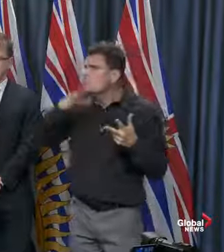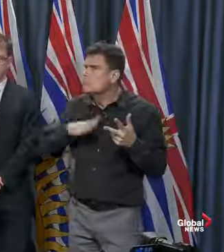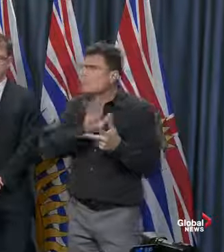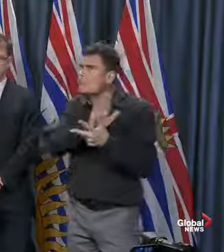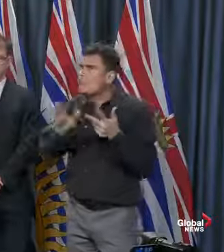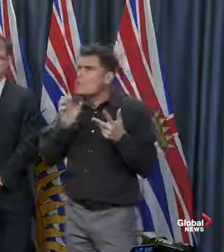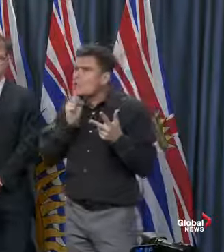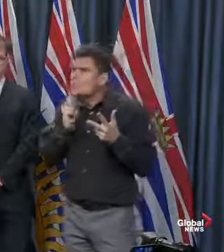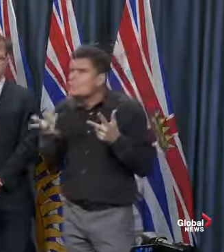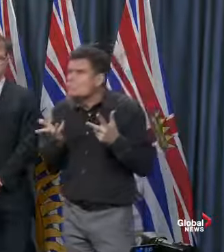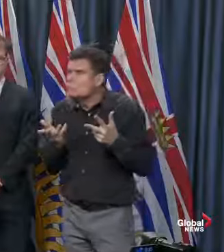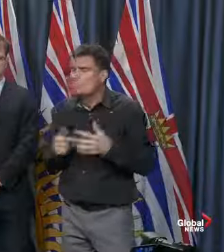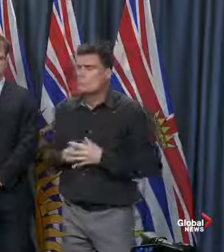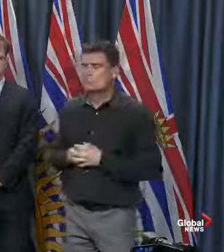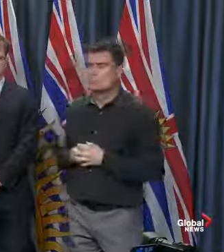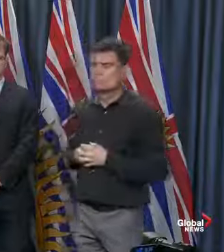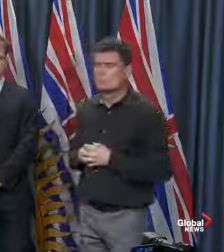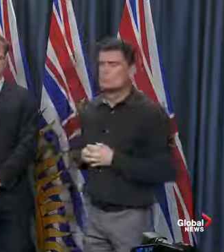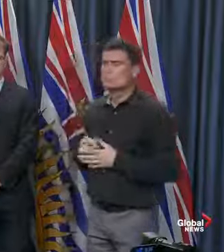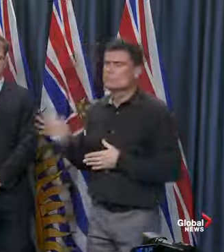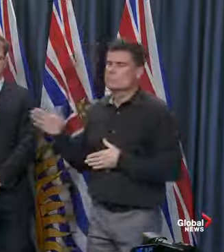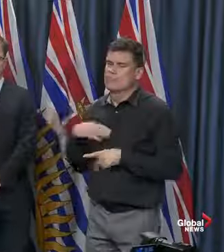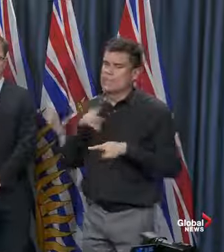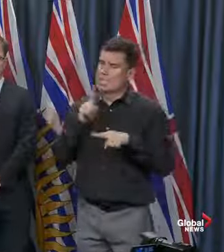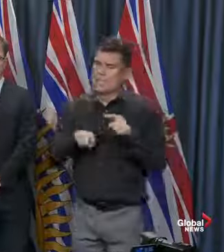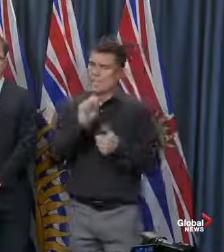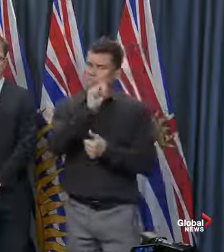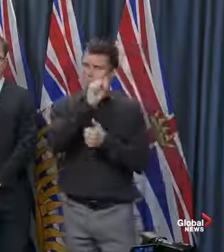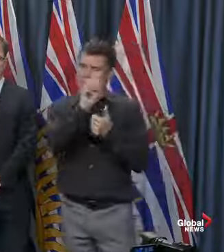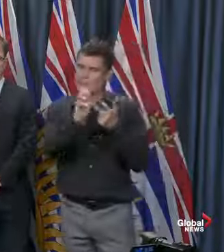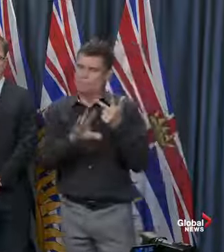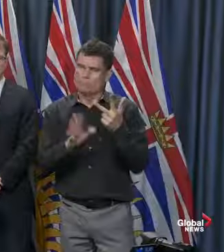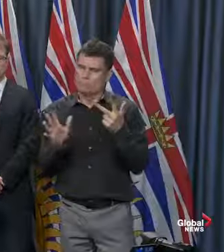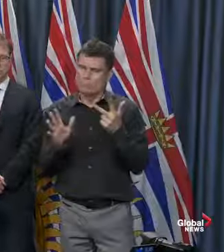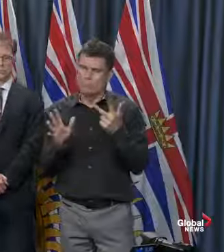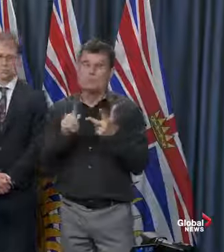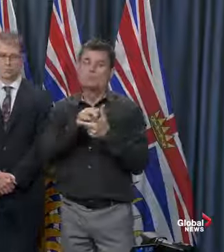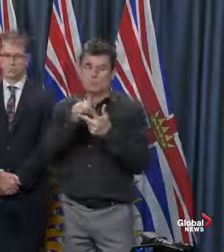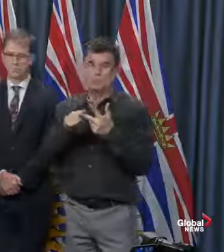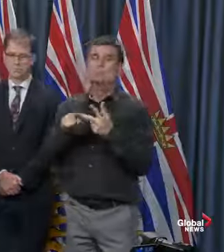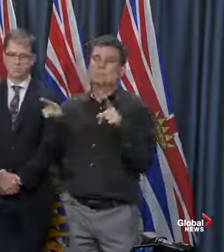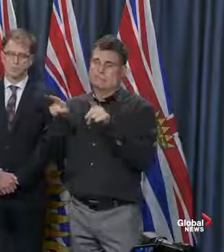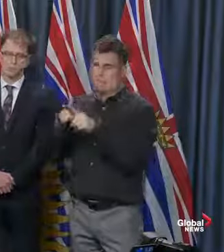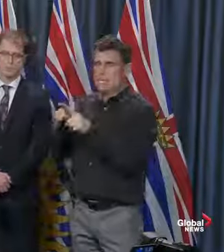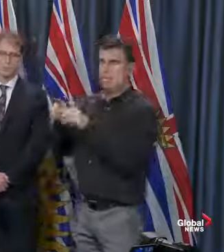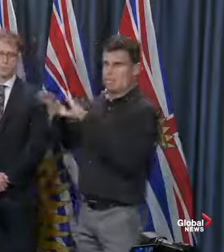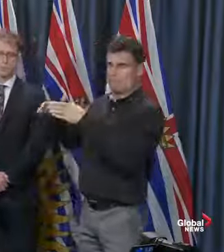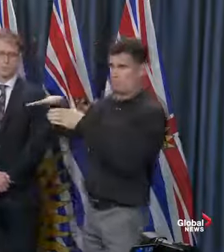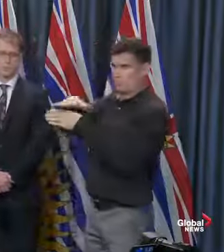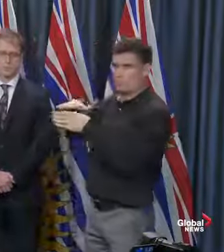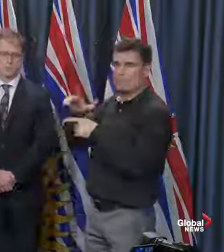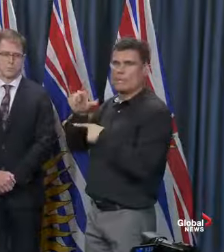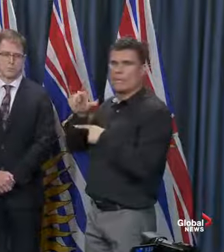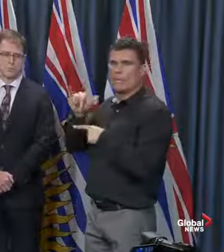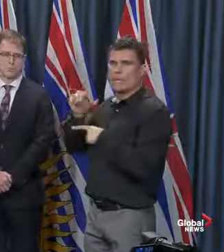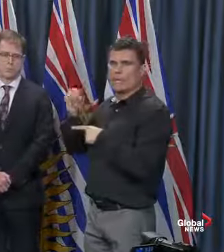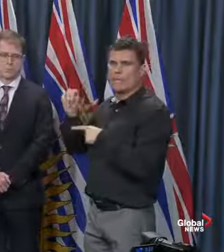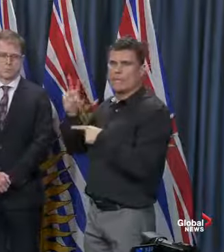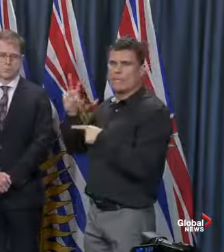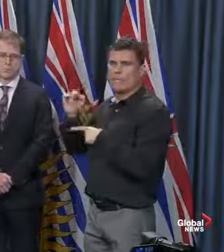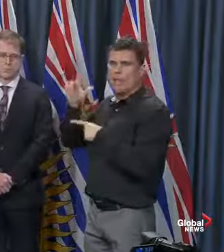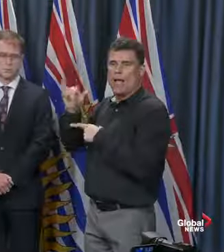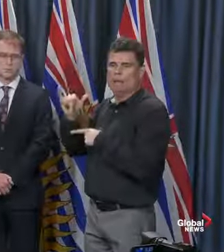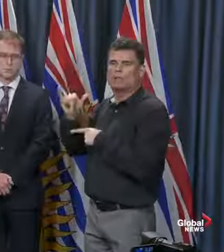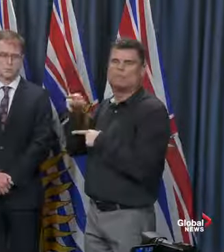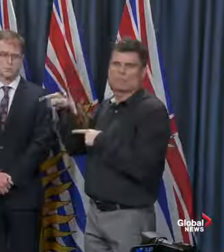all residents of the Lynn Valley Care Center who had been part of the outbreak that's ongoing there, and unfortunately 3 of them